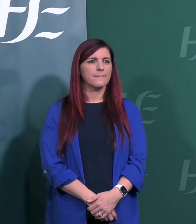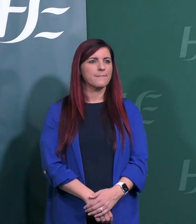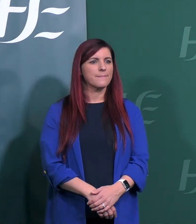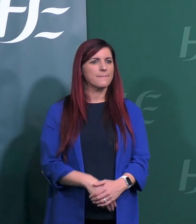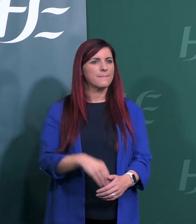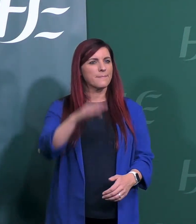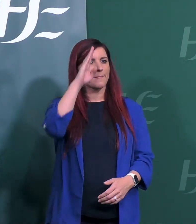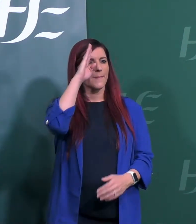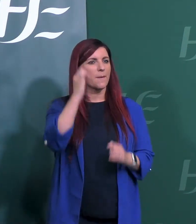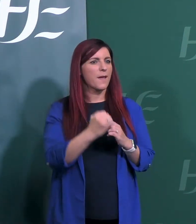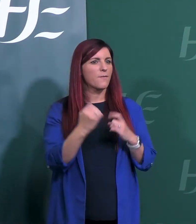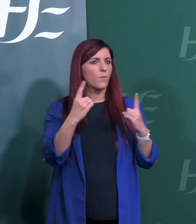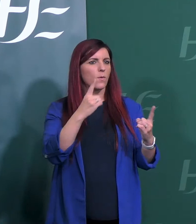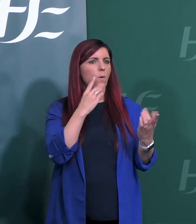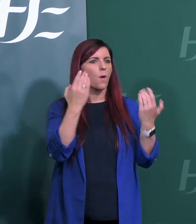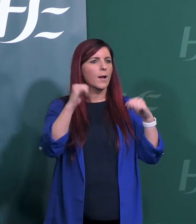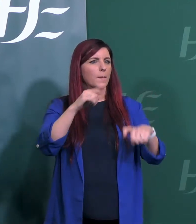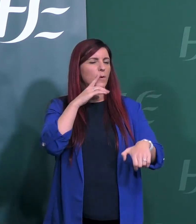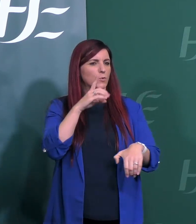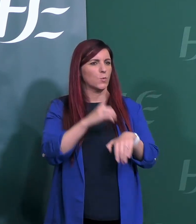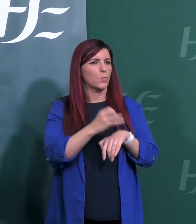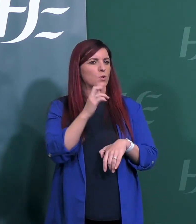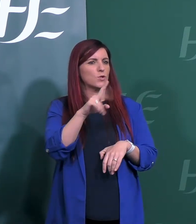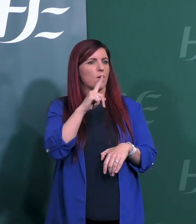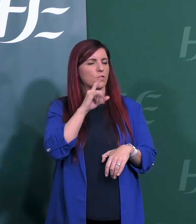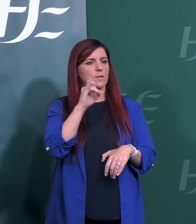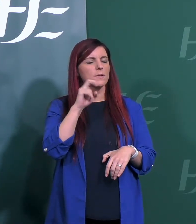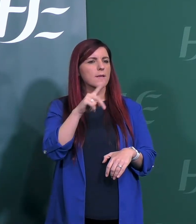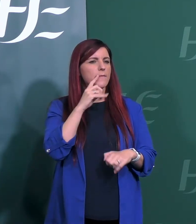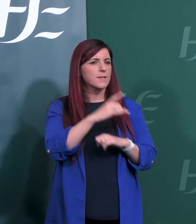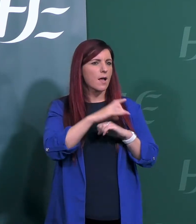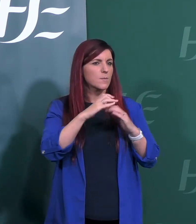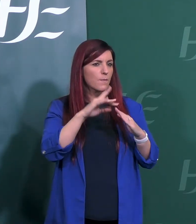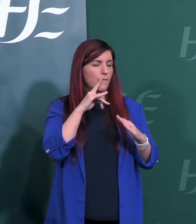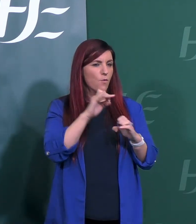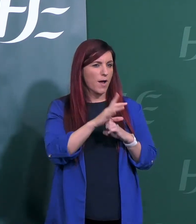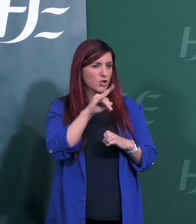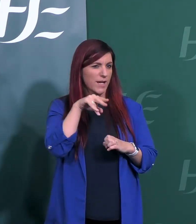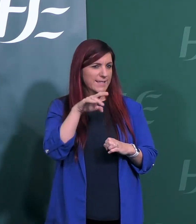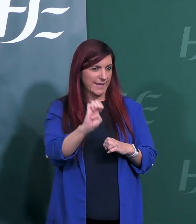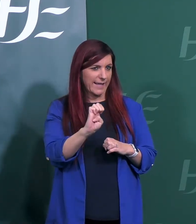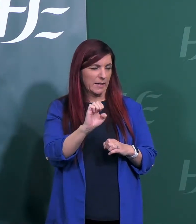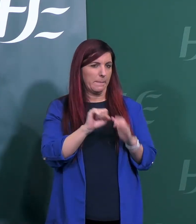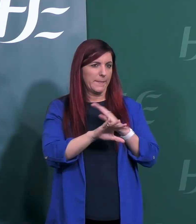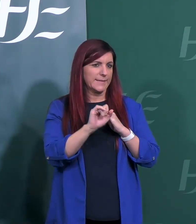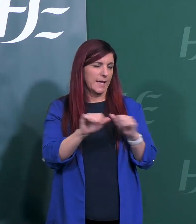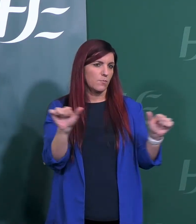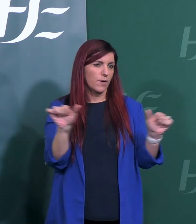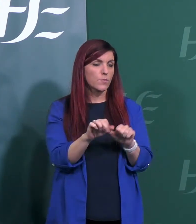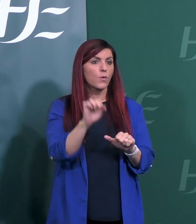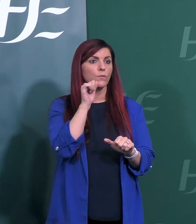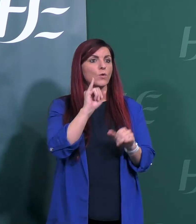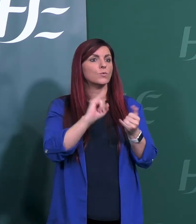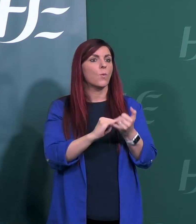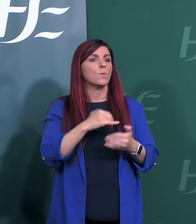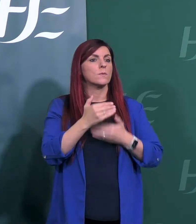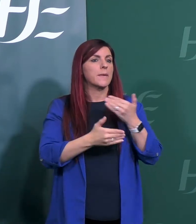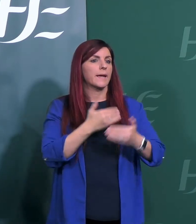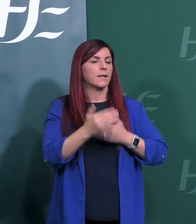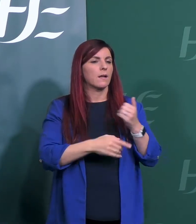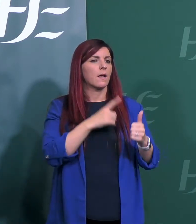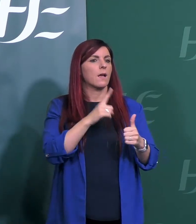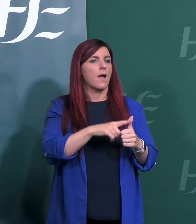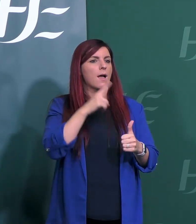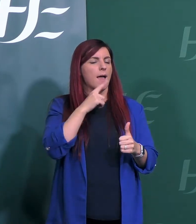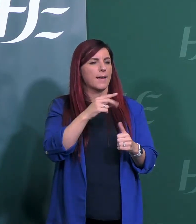Good afternoon. Welcome to Dr Steevens Hospital, to the HSE media briefing. Could I ask the speakers first to introduce themselves from the left? Damien